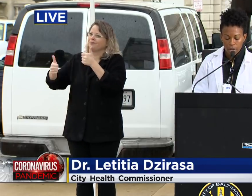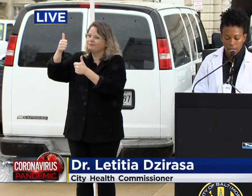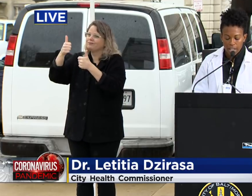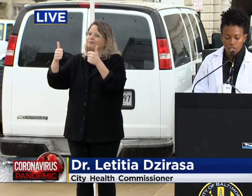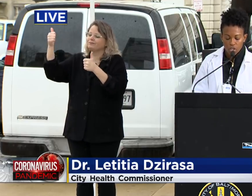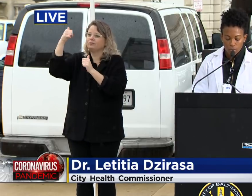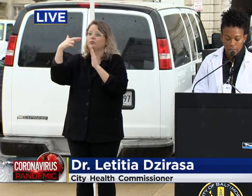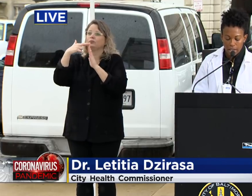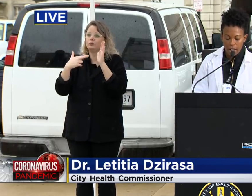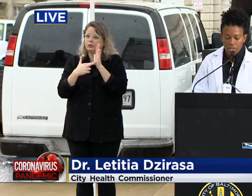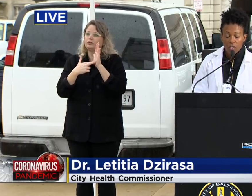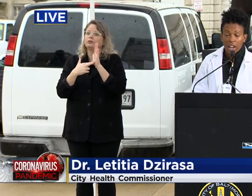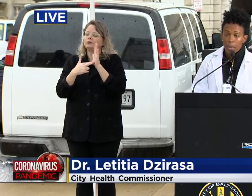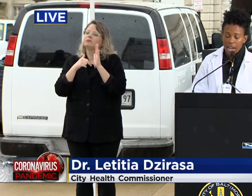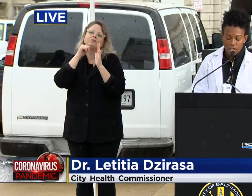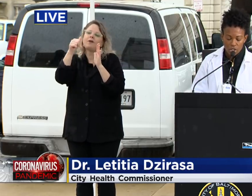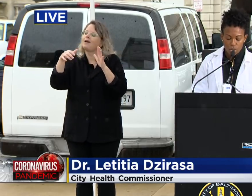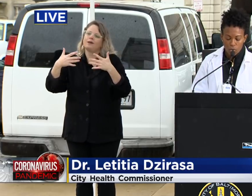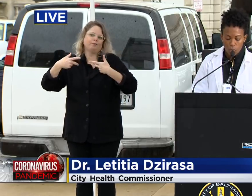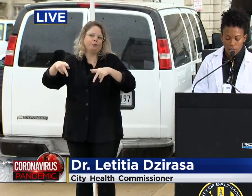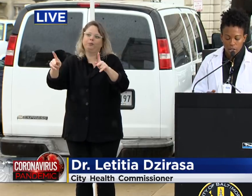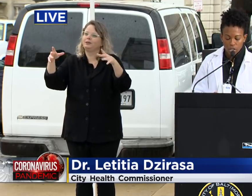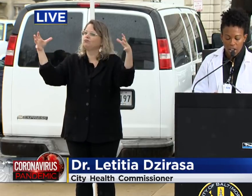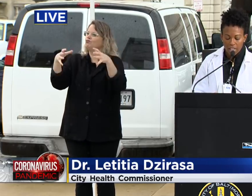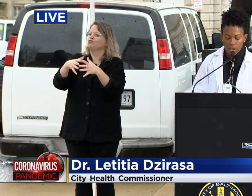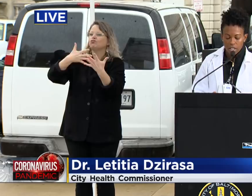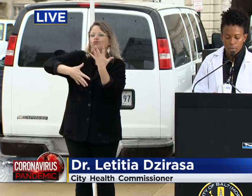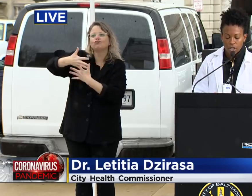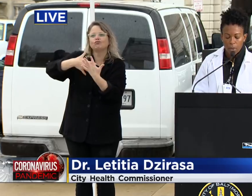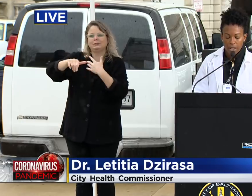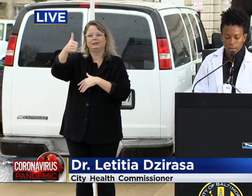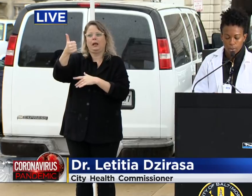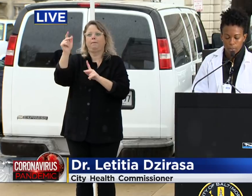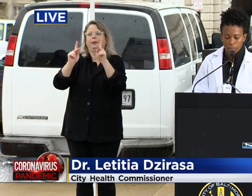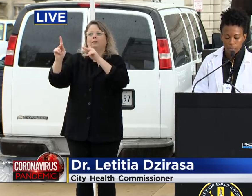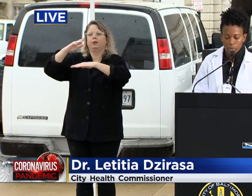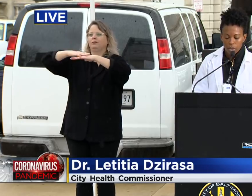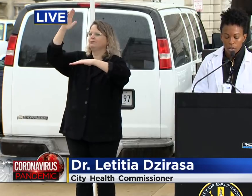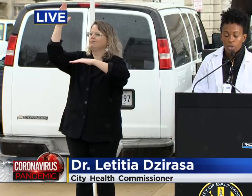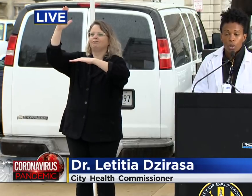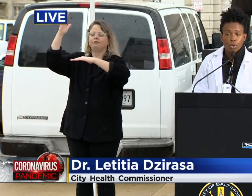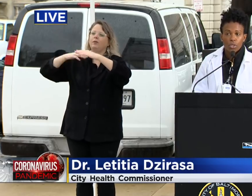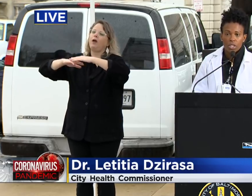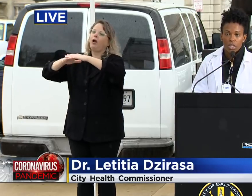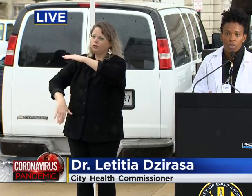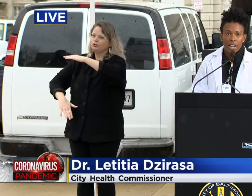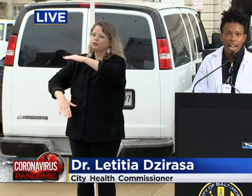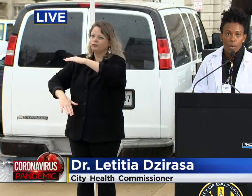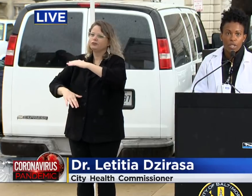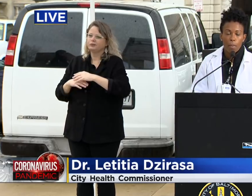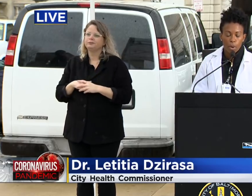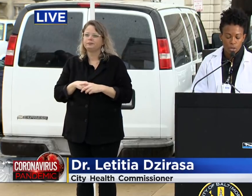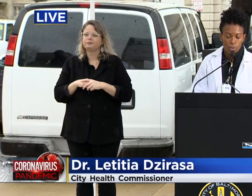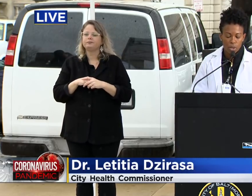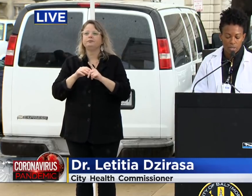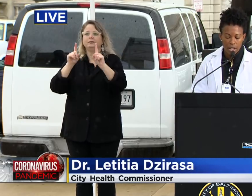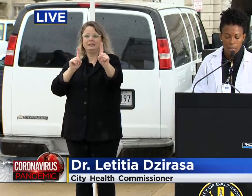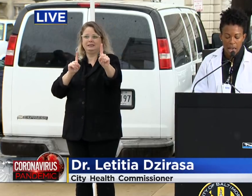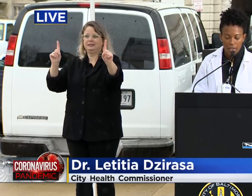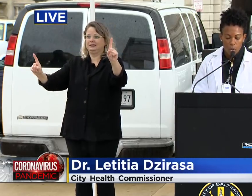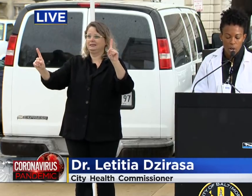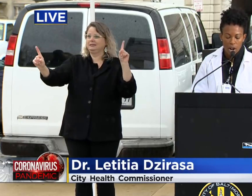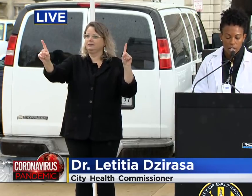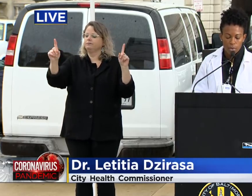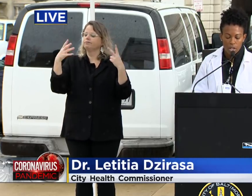are prohibited, and generally, the recommendation is to avoid large gatherings as much as possible. Social distancing right now is the most important